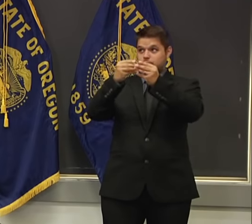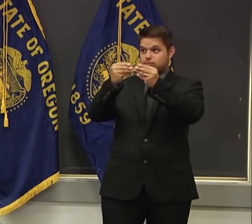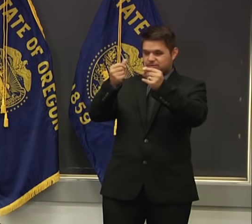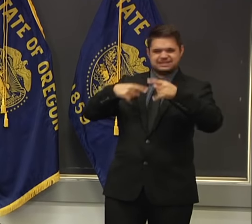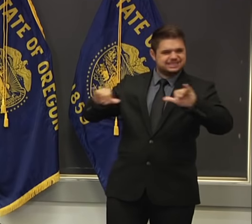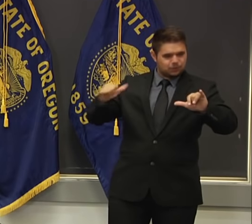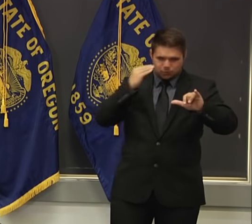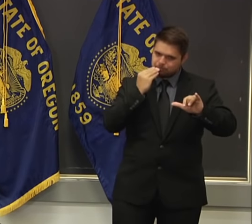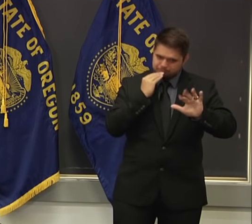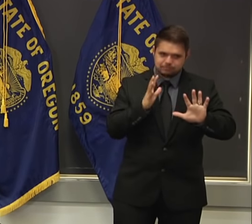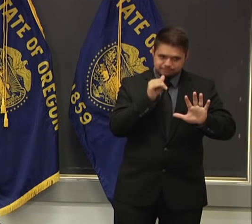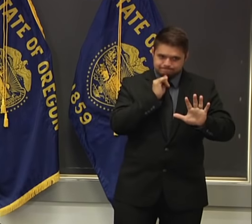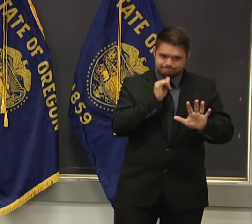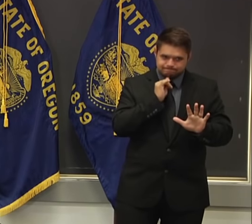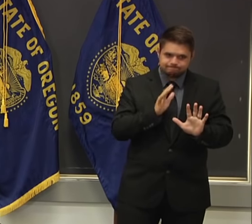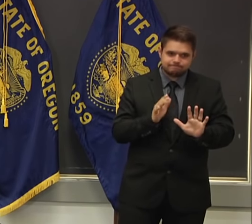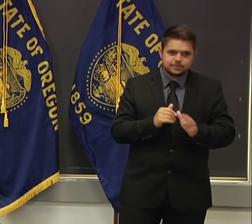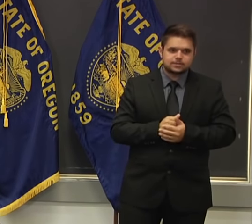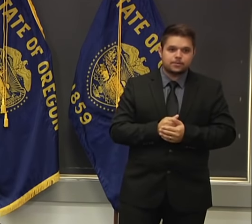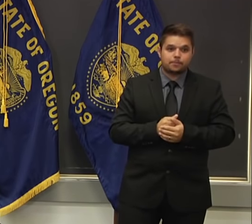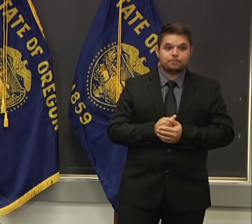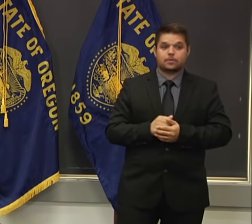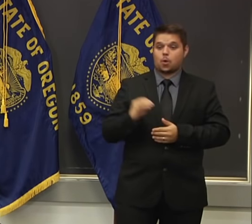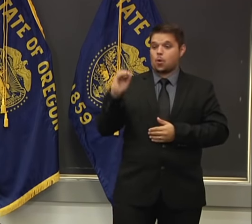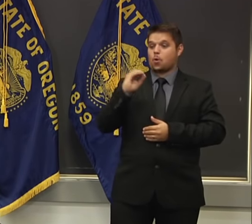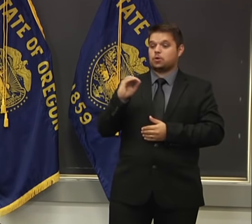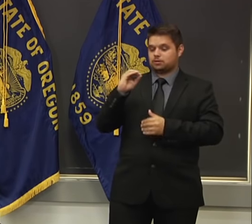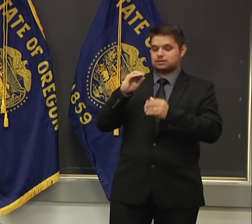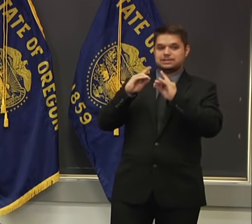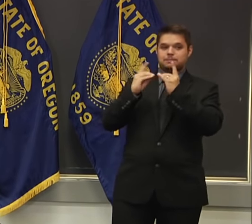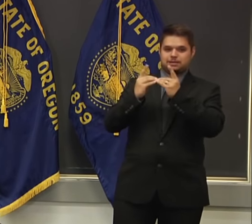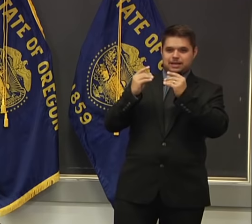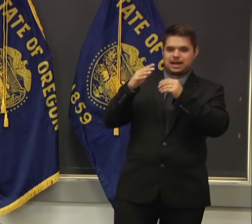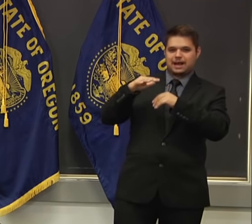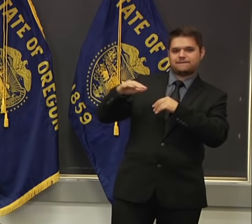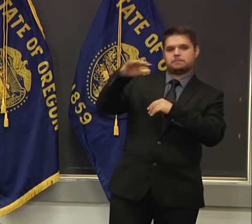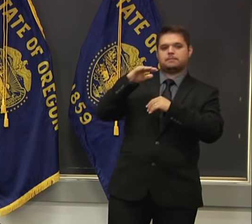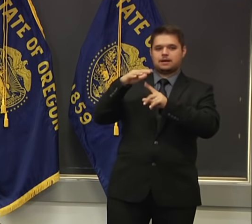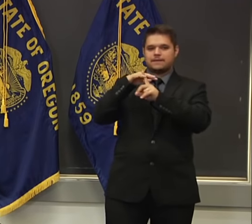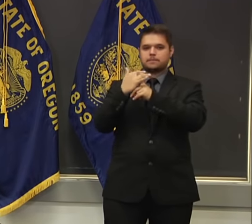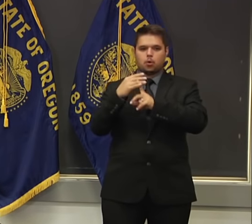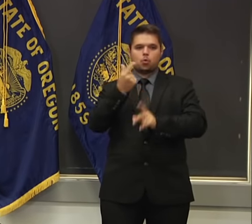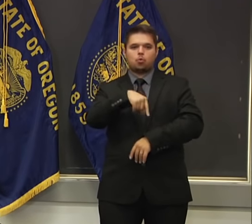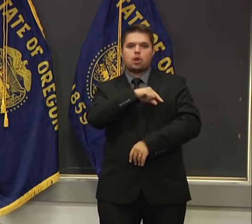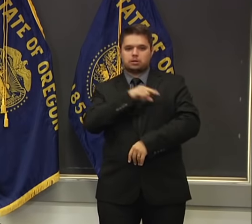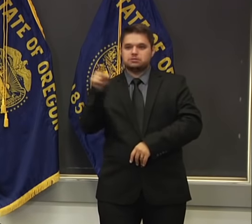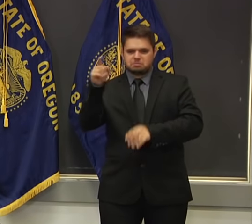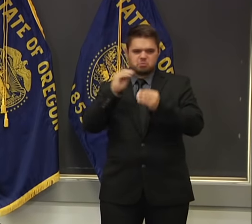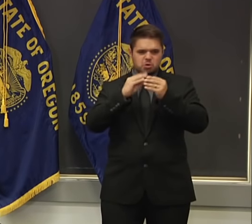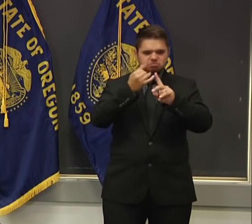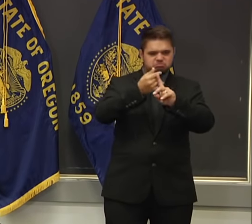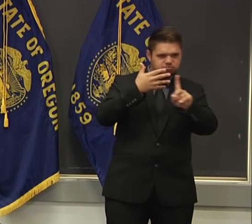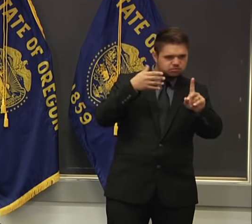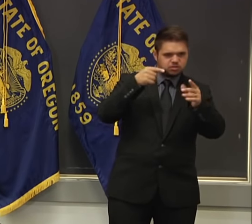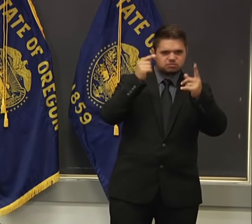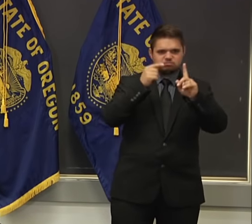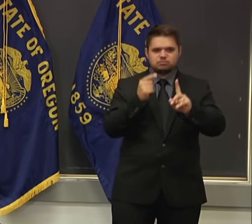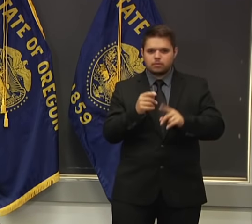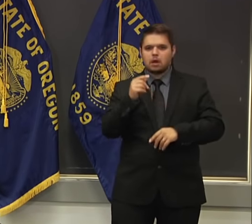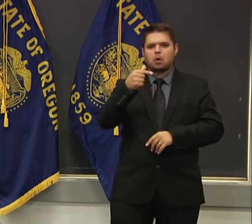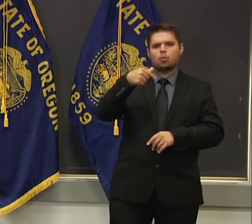Oregon Department of Environmental Quality, who you'll hear from next, to give us the details of changes to the current air quality